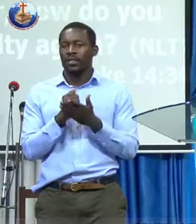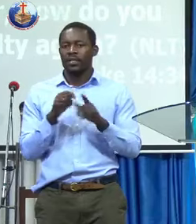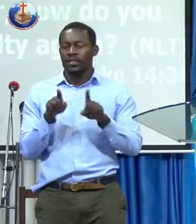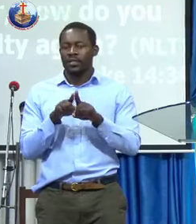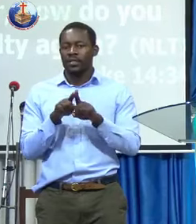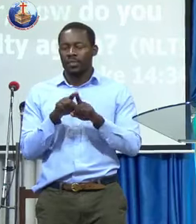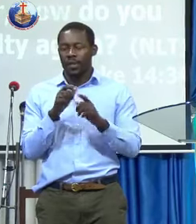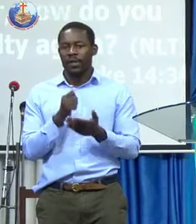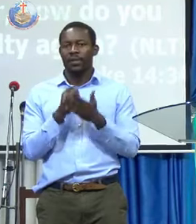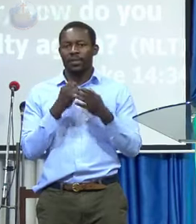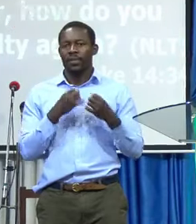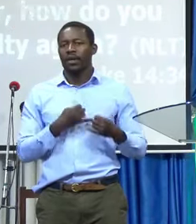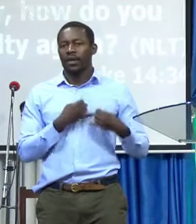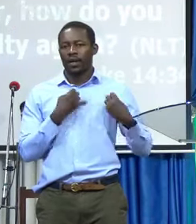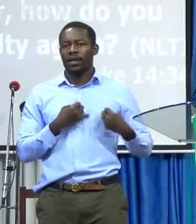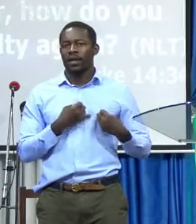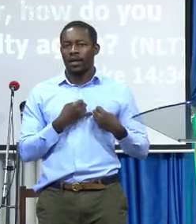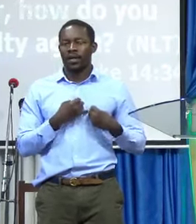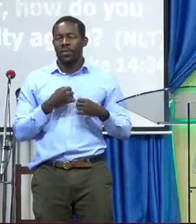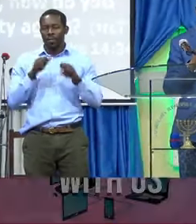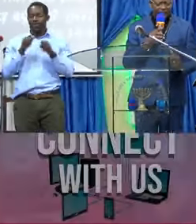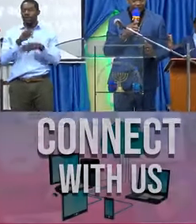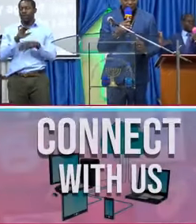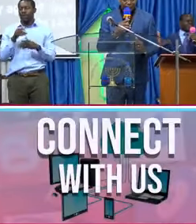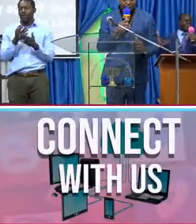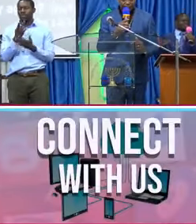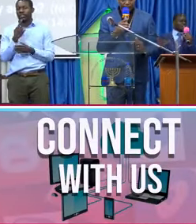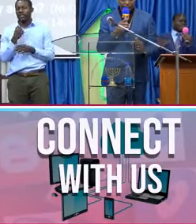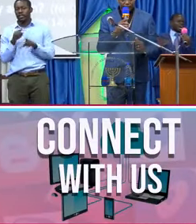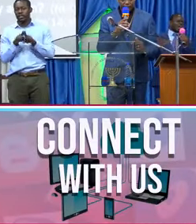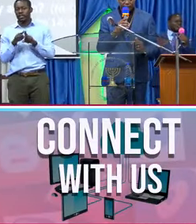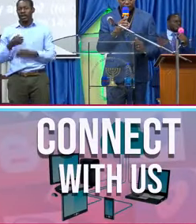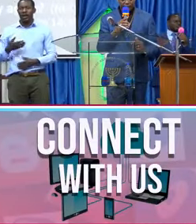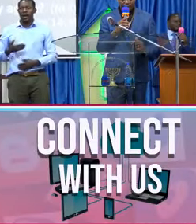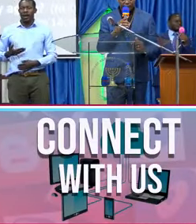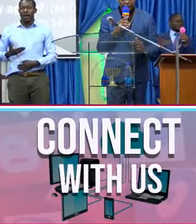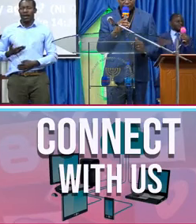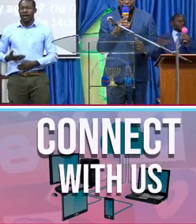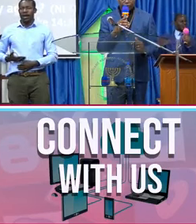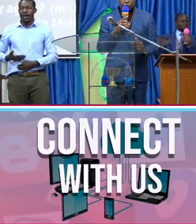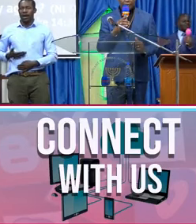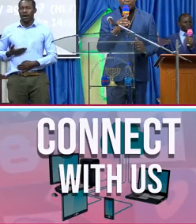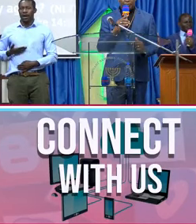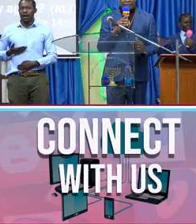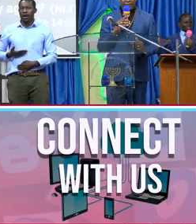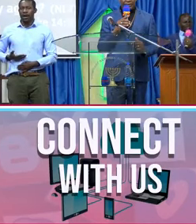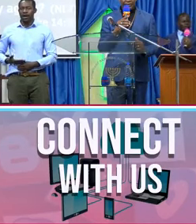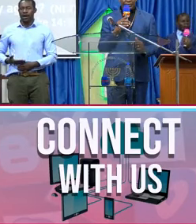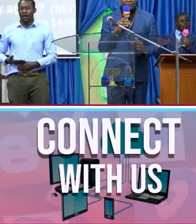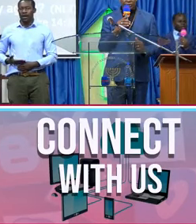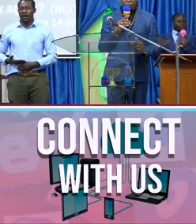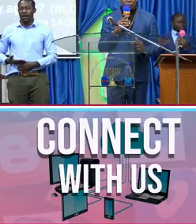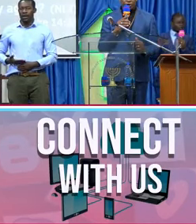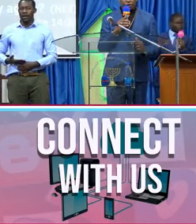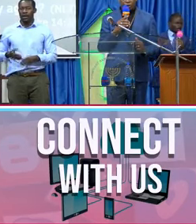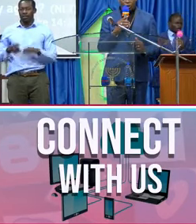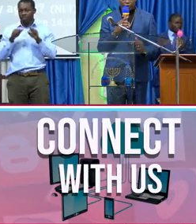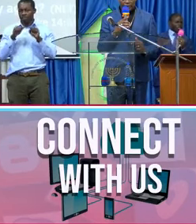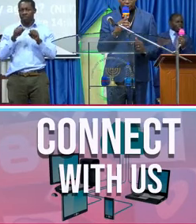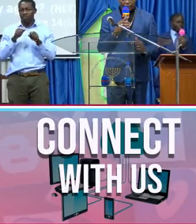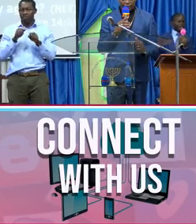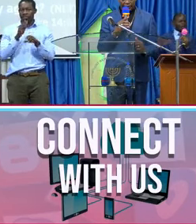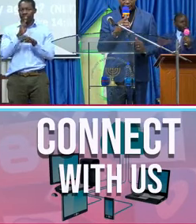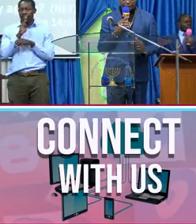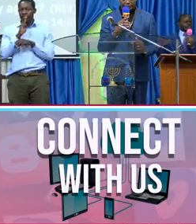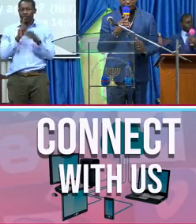within us that desire, that hunger. that we may be what you have called